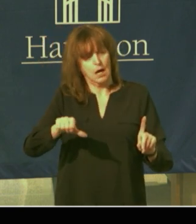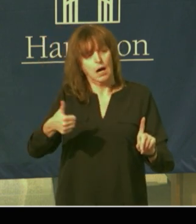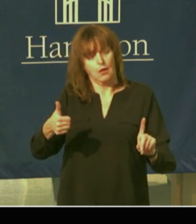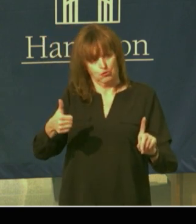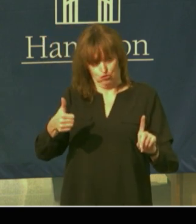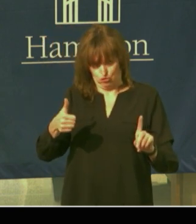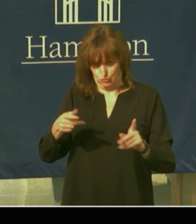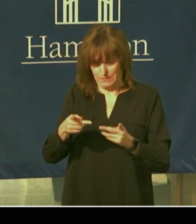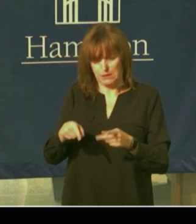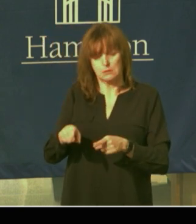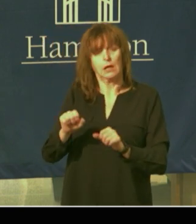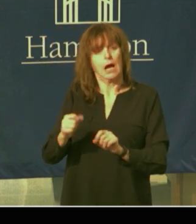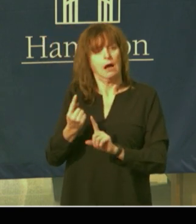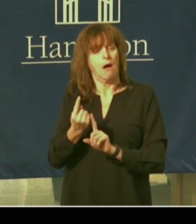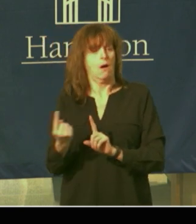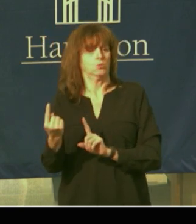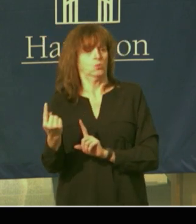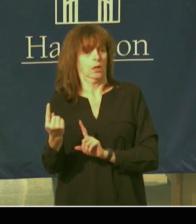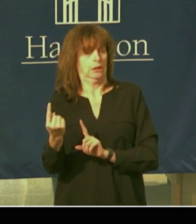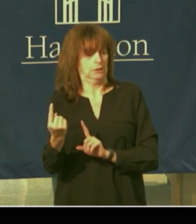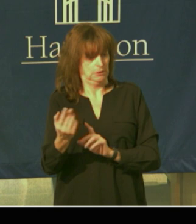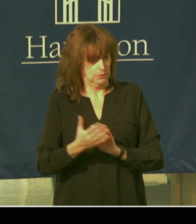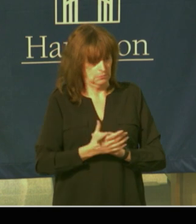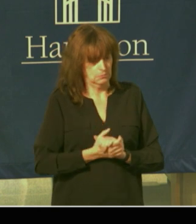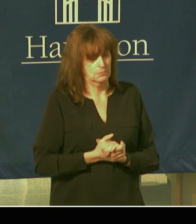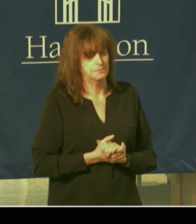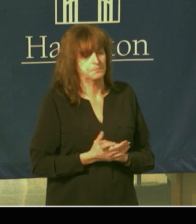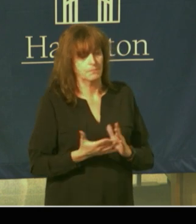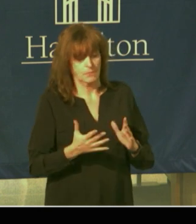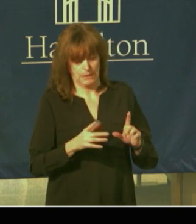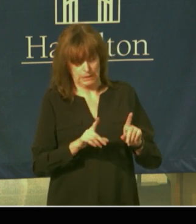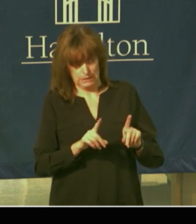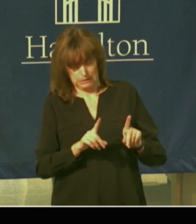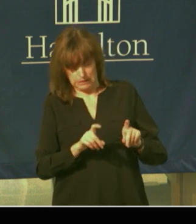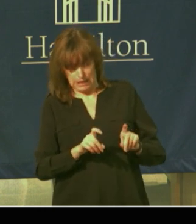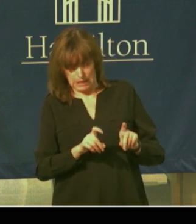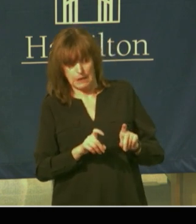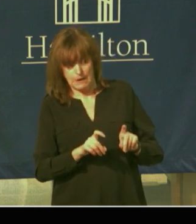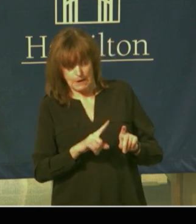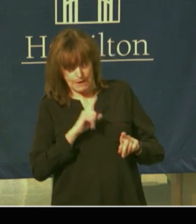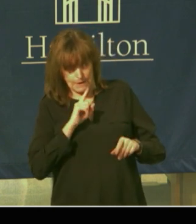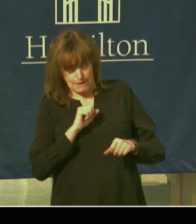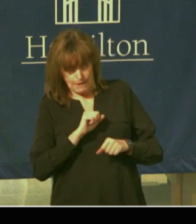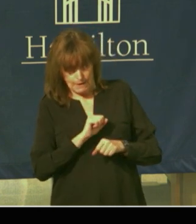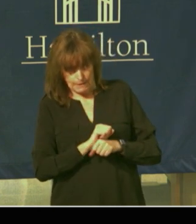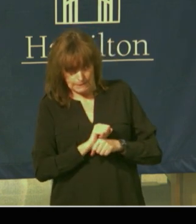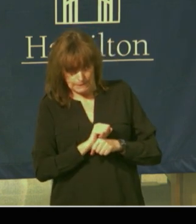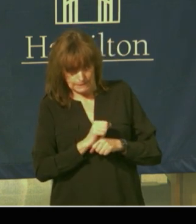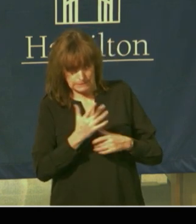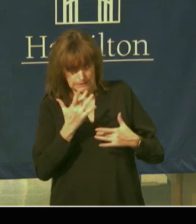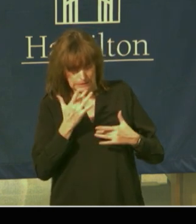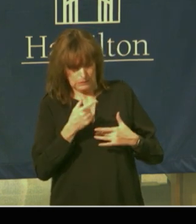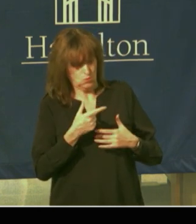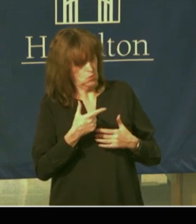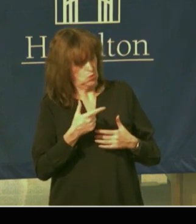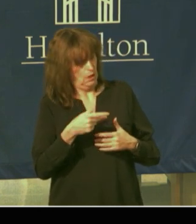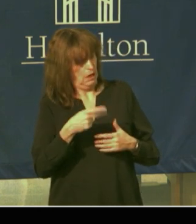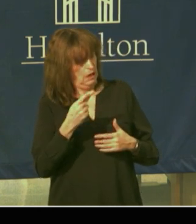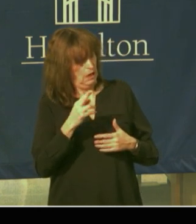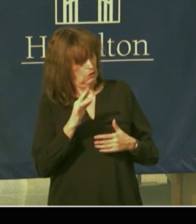become positively tested for COVID-19, maybe at a higher risk. They all often have underlying health issues